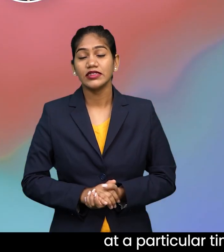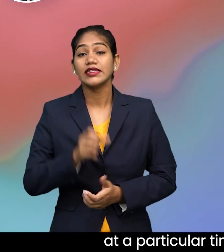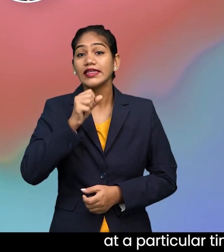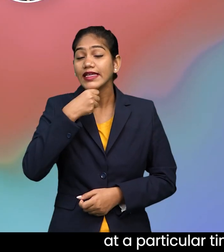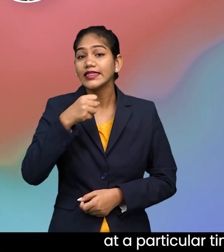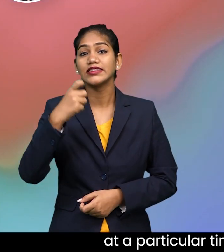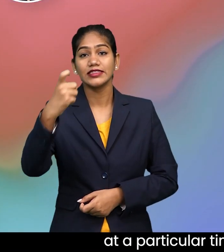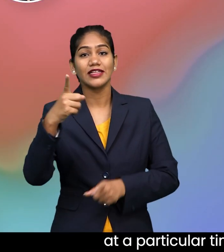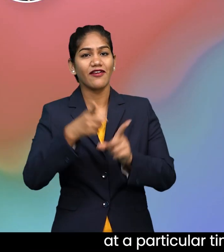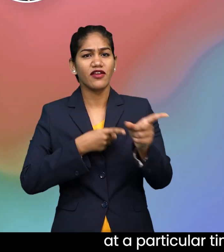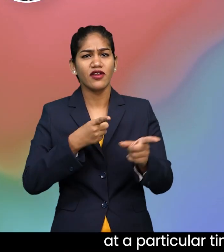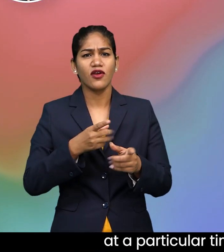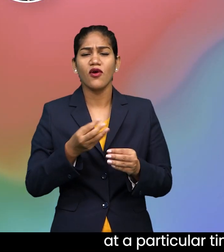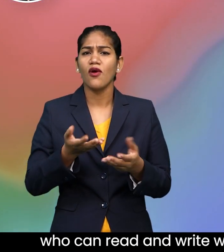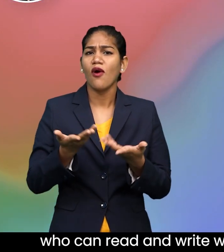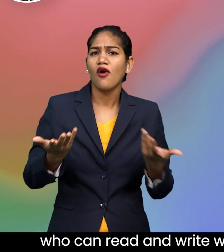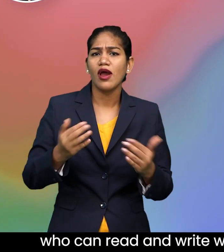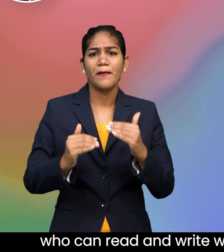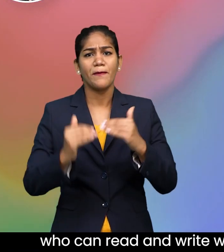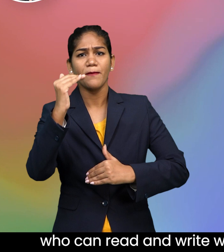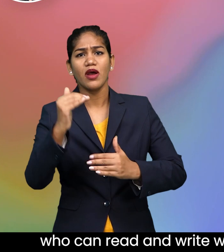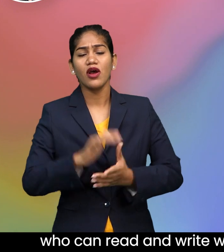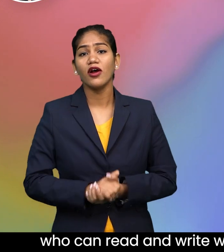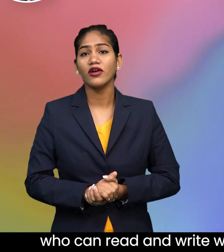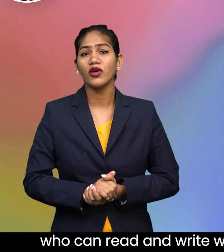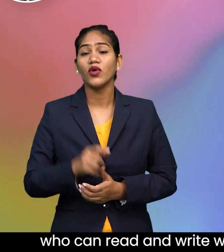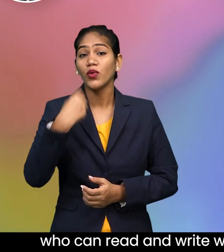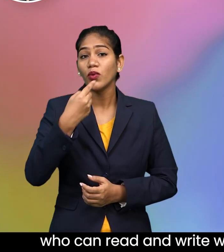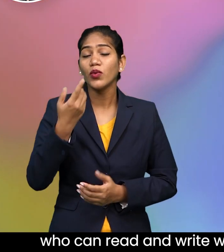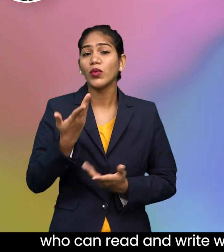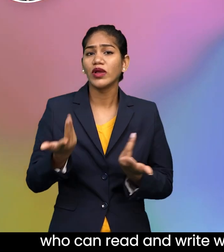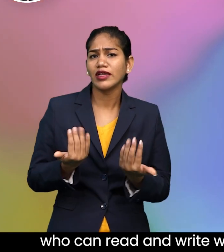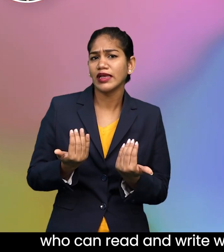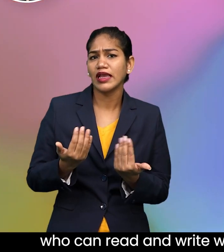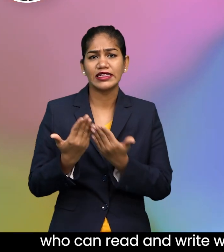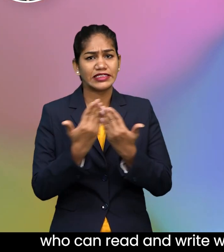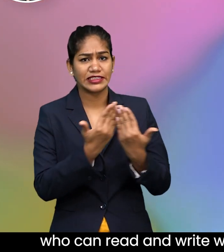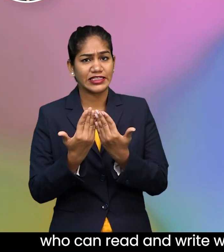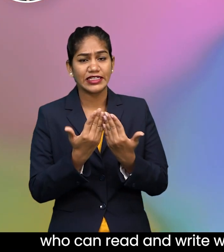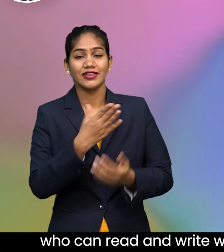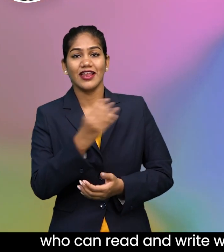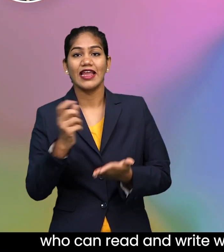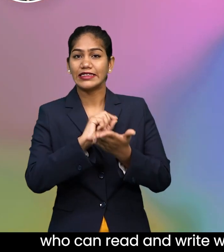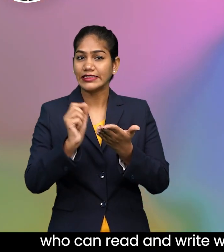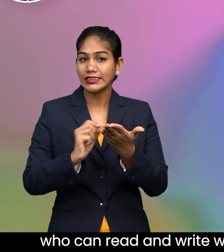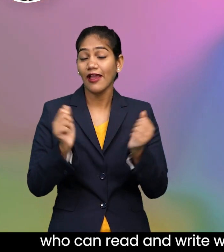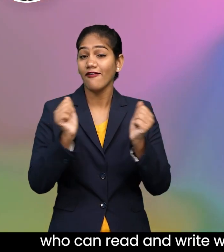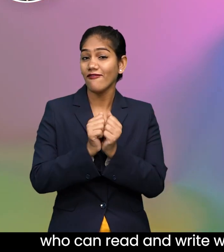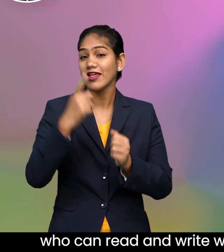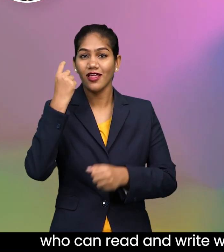years or above who can read and write with understanding is called